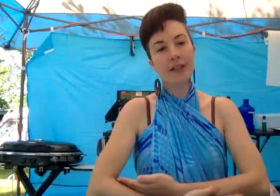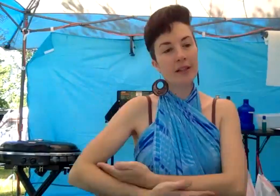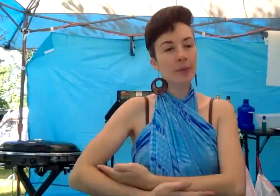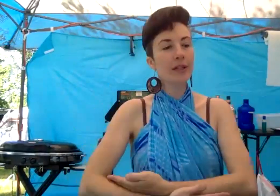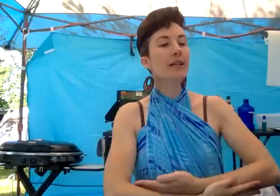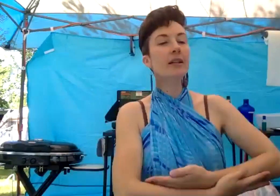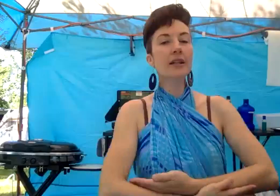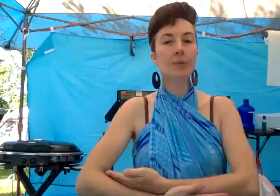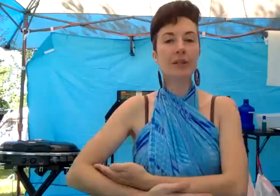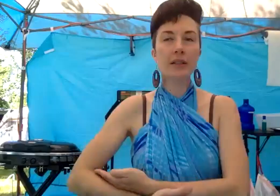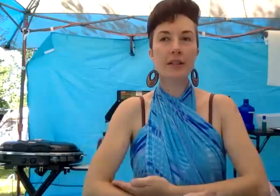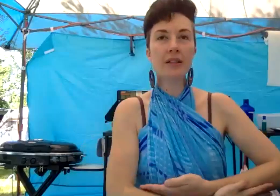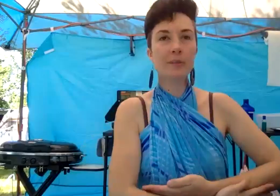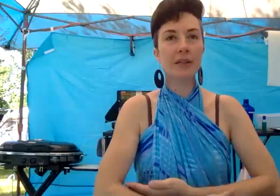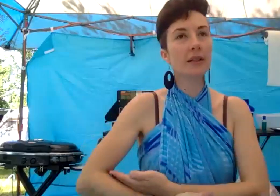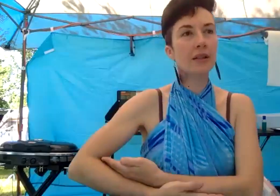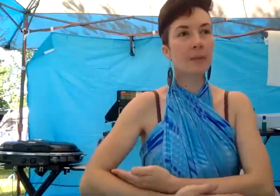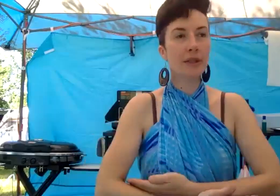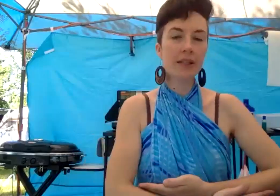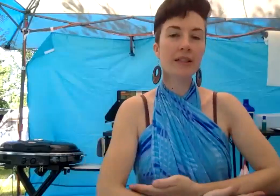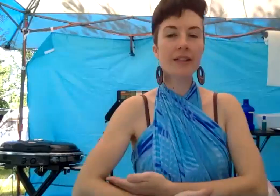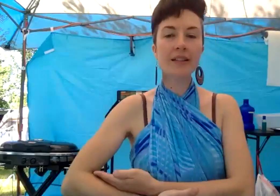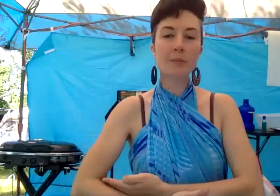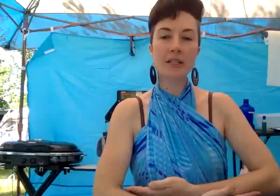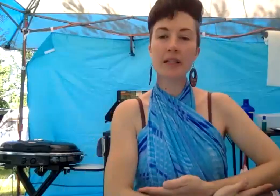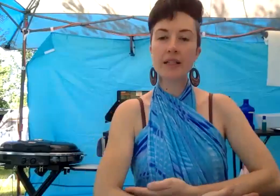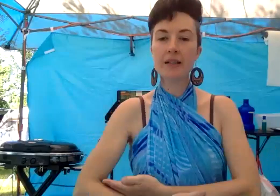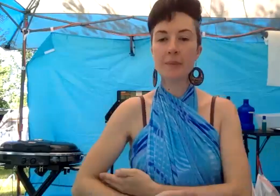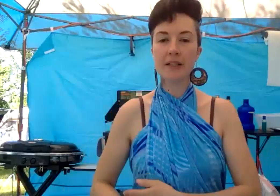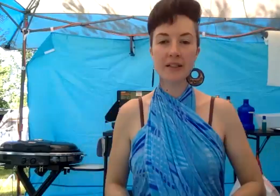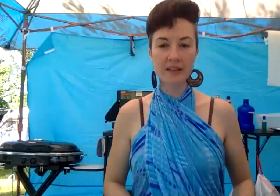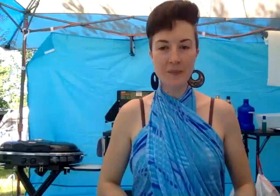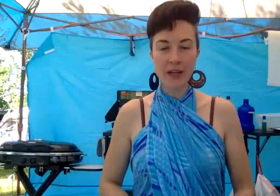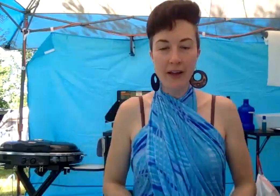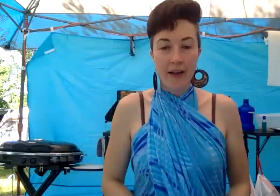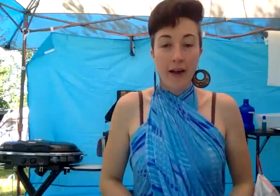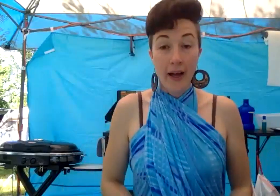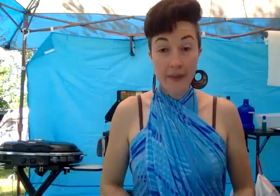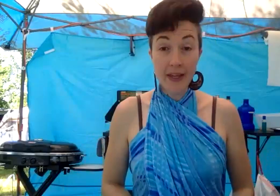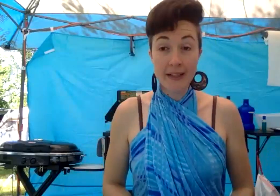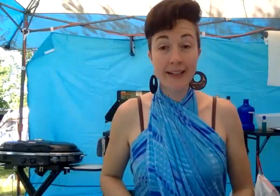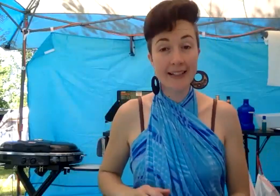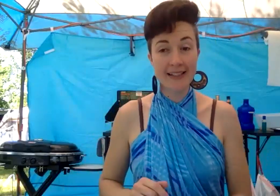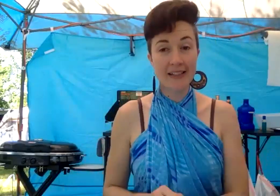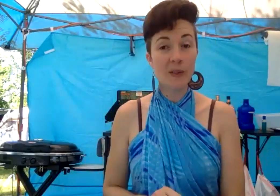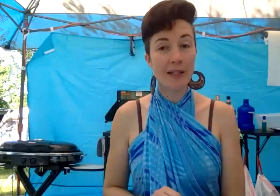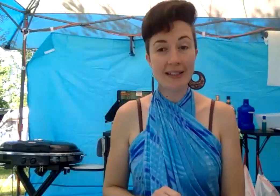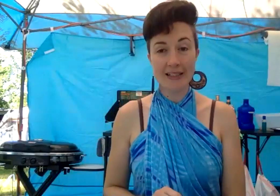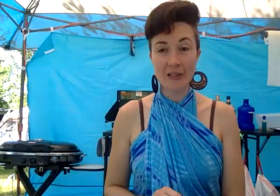Baby, baby, baby, baby. And then a sign that you might like to use